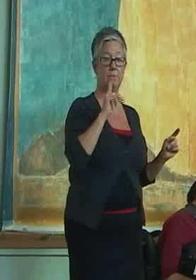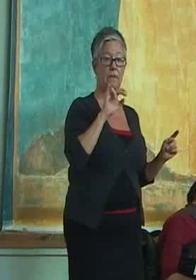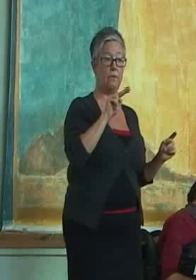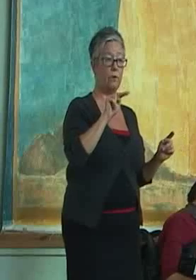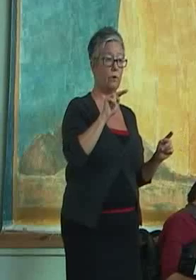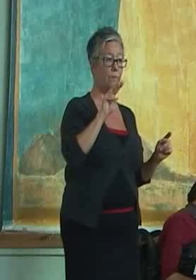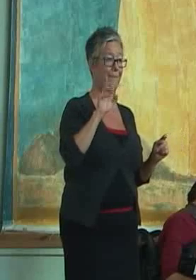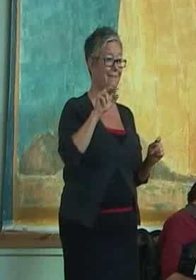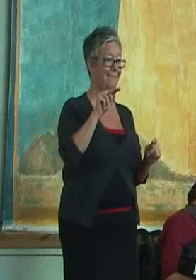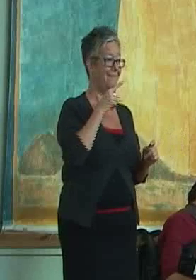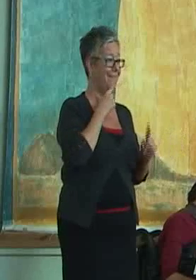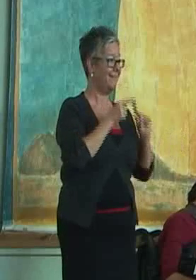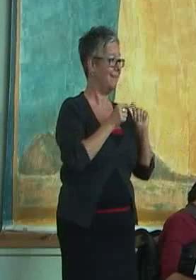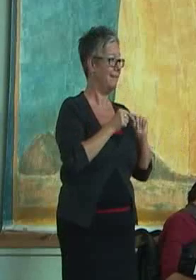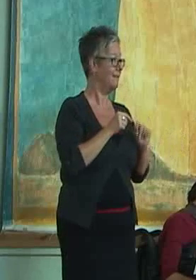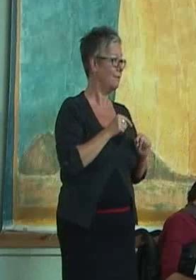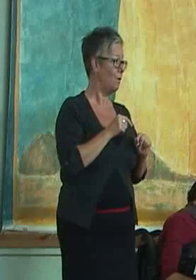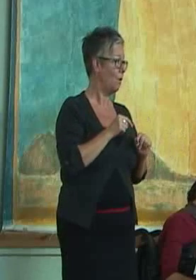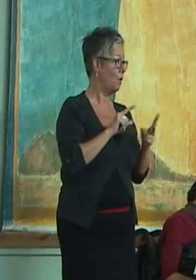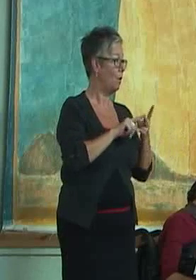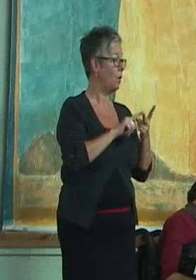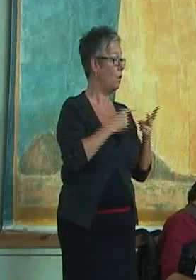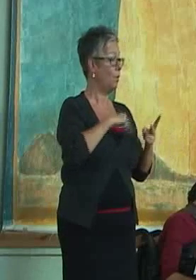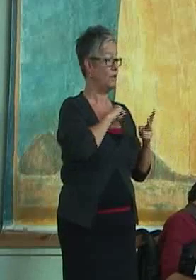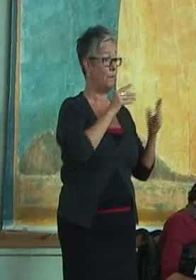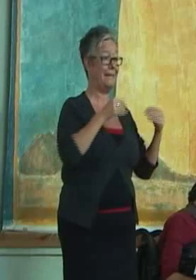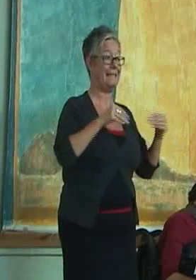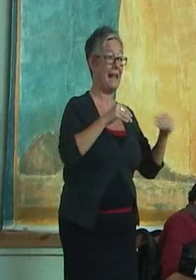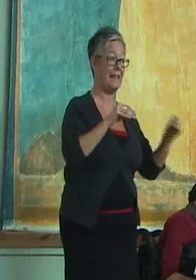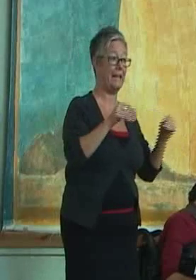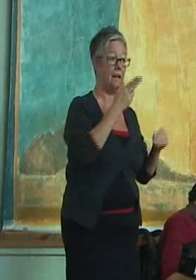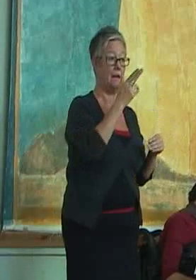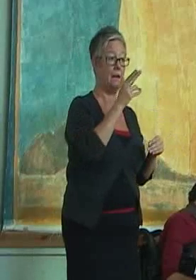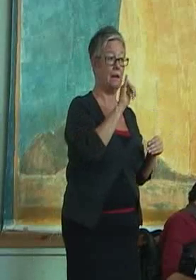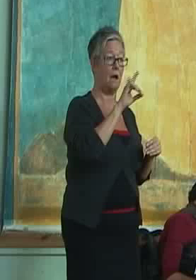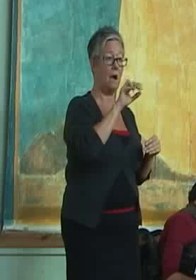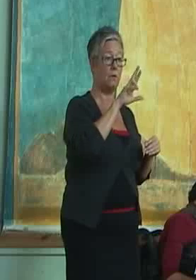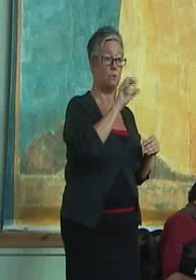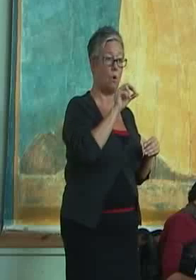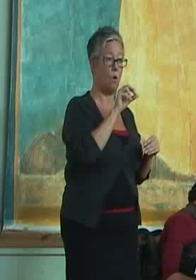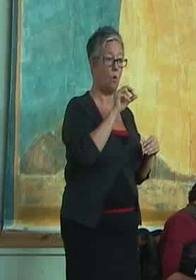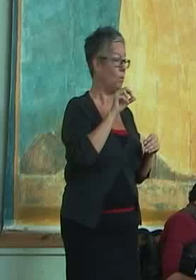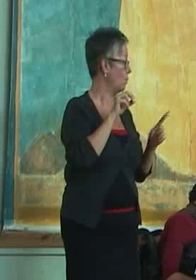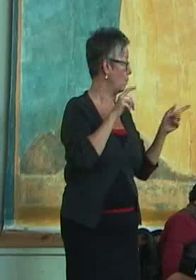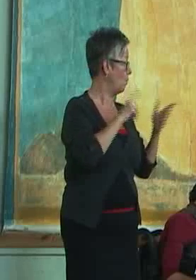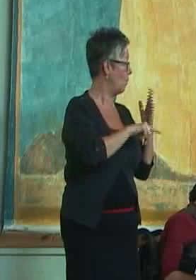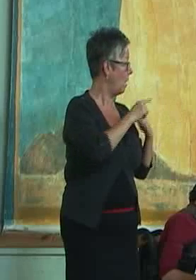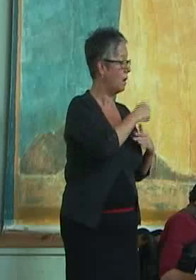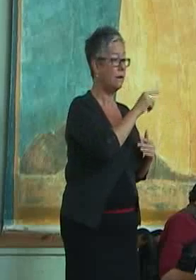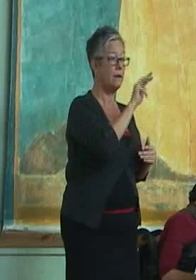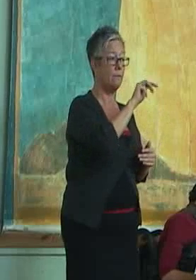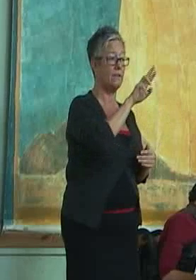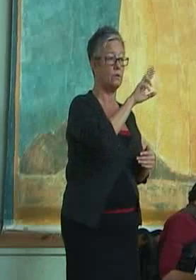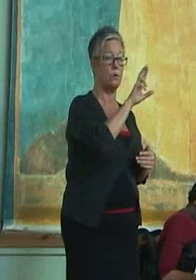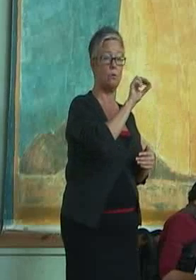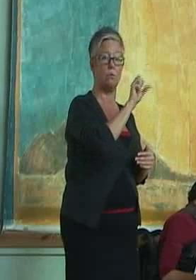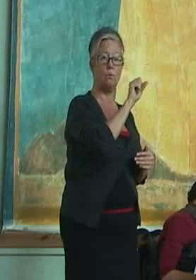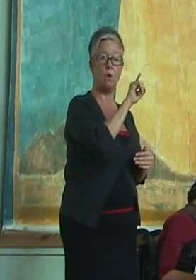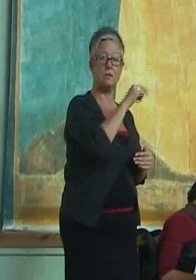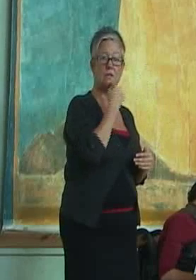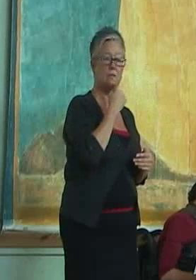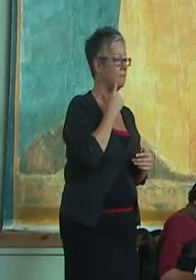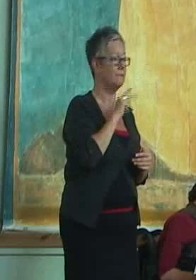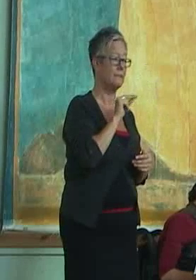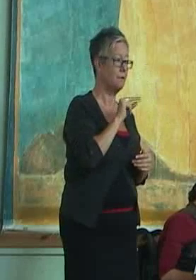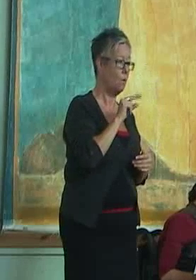should be selling, you know, Toronto Hydro, like Mr. Rossi suggests. I believe we should continue giving grants to senior